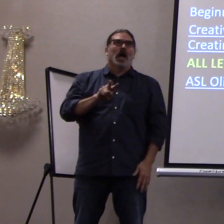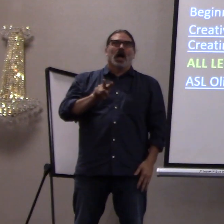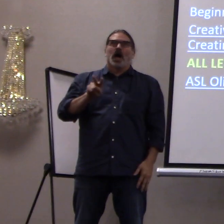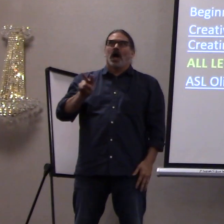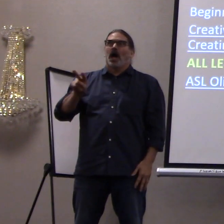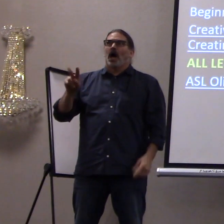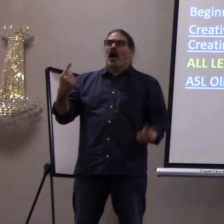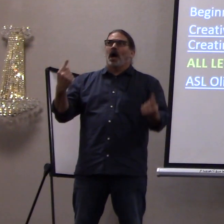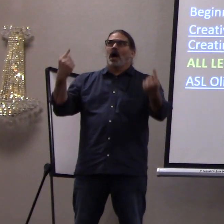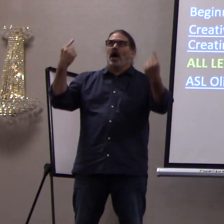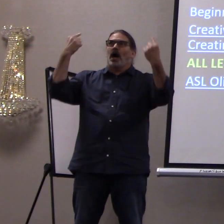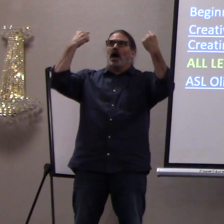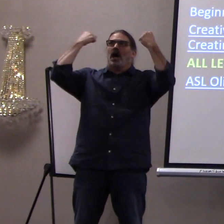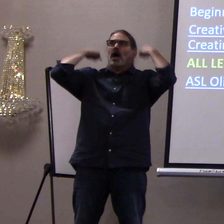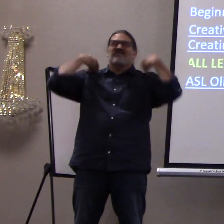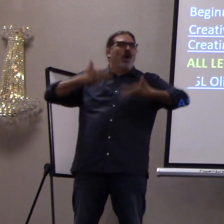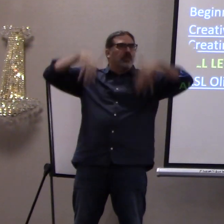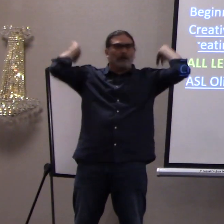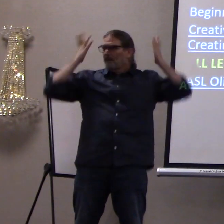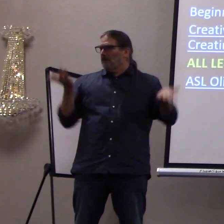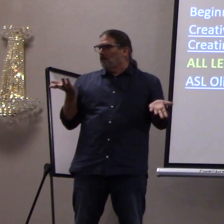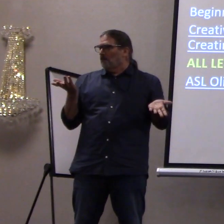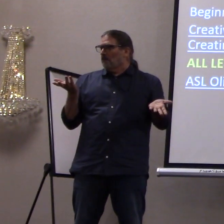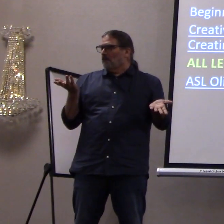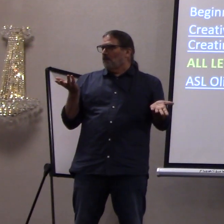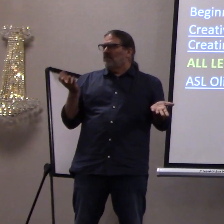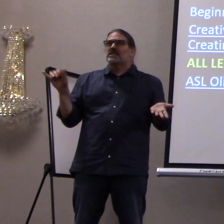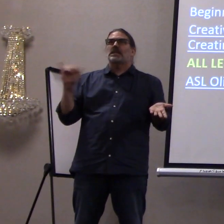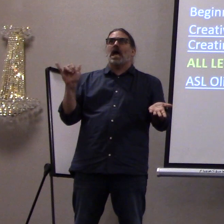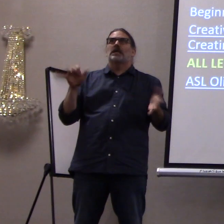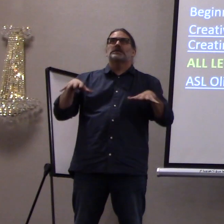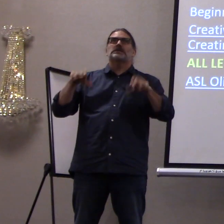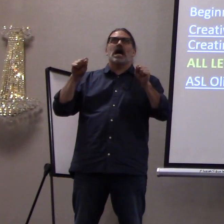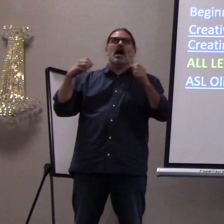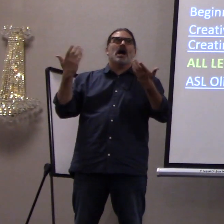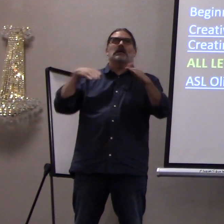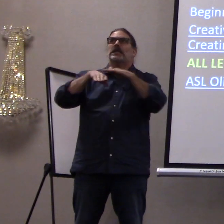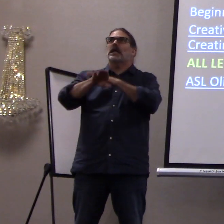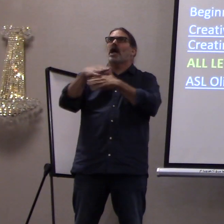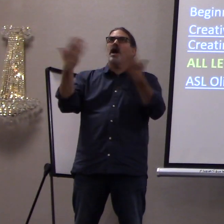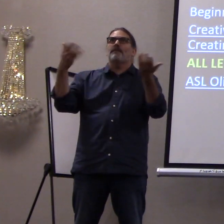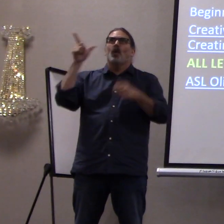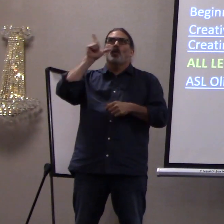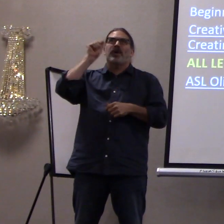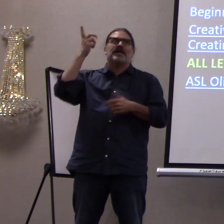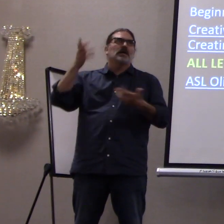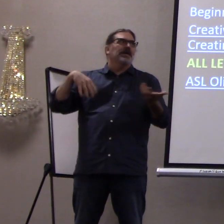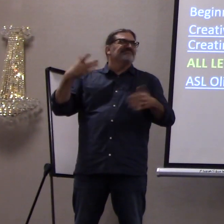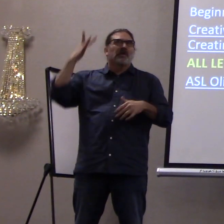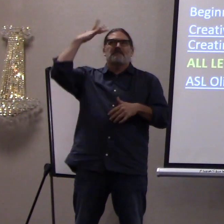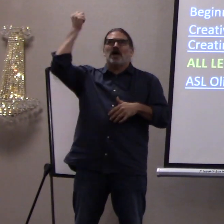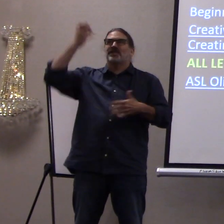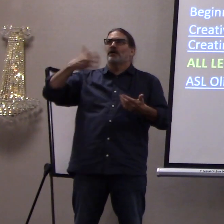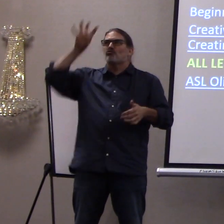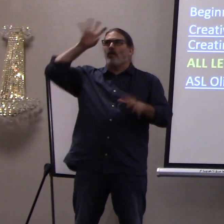see all those wines and you're like, what? And you feel overwhelmed and you don't know which one to take? It's like